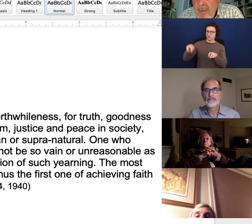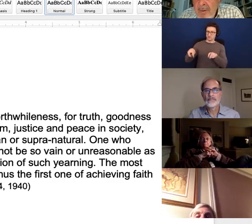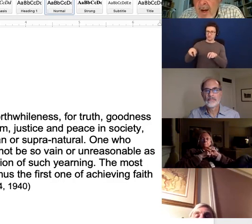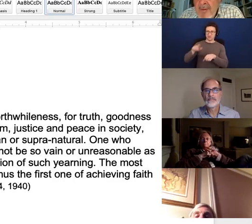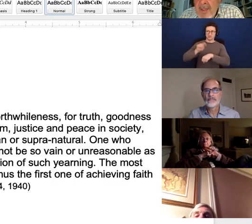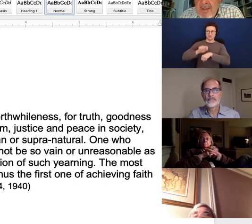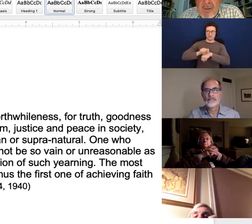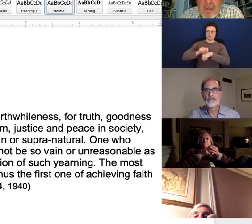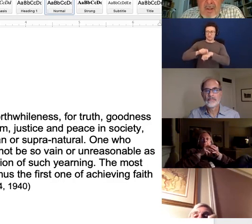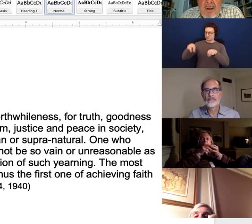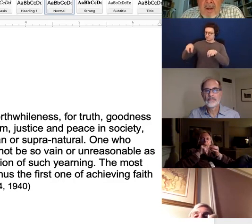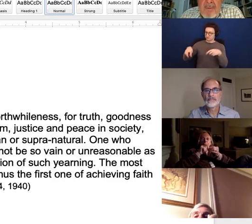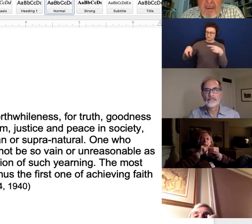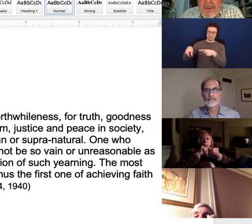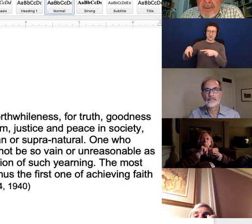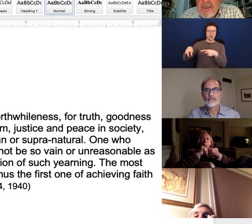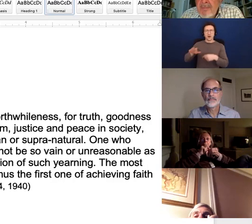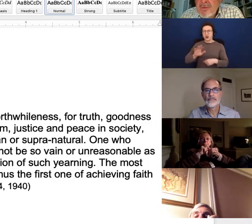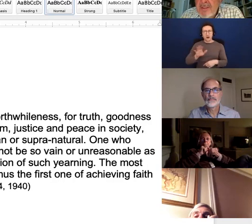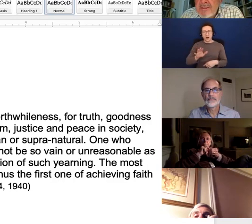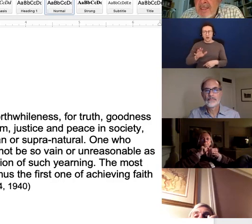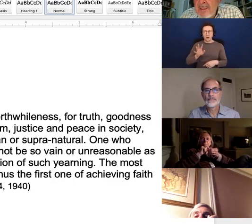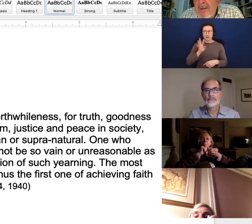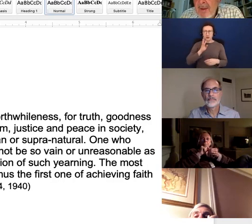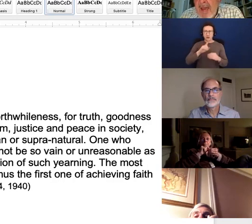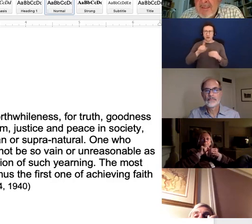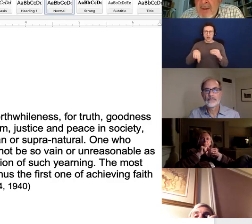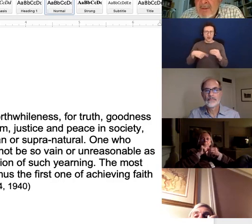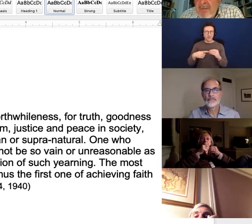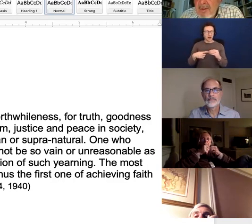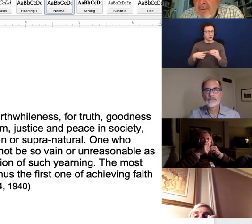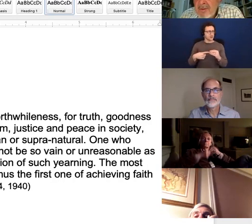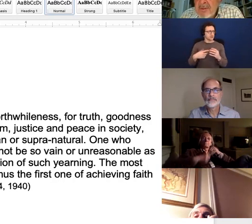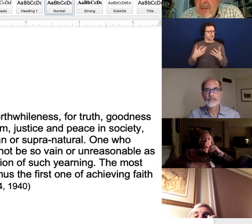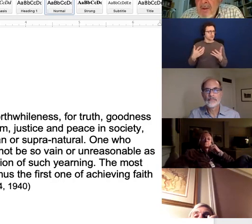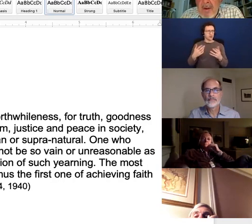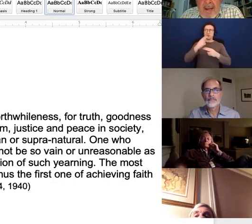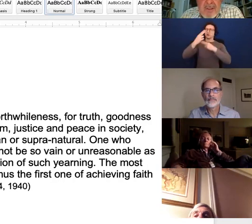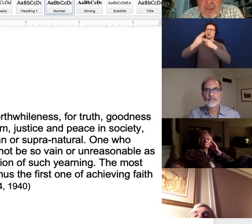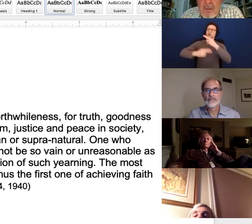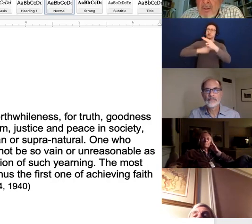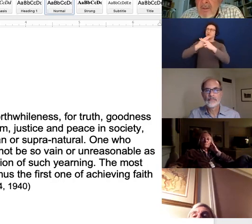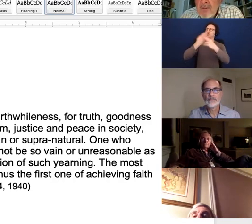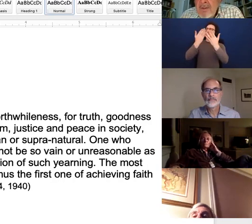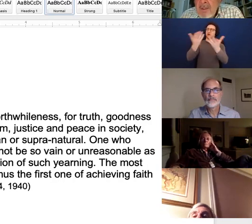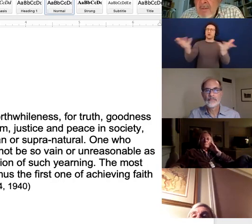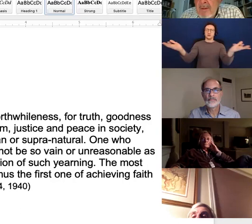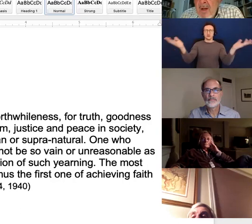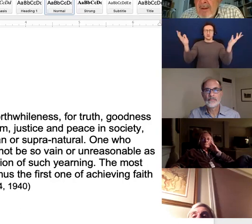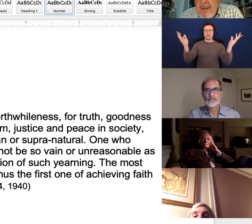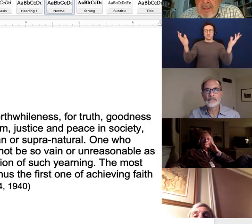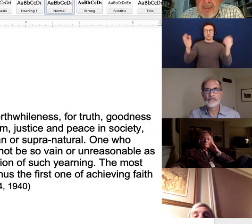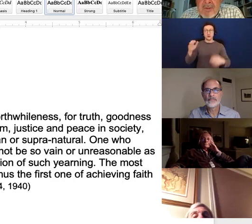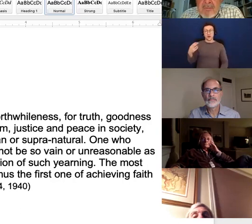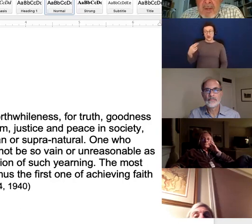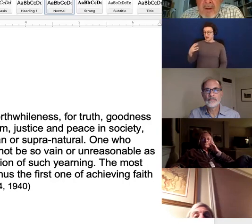so. I think he's talking about some transcendent aspect of the universe. Heschel talked about